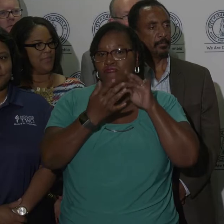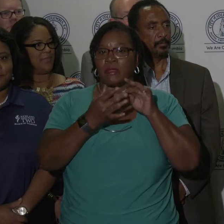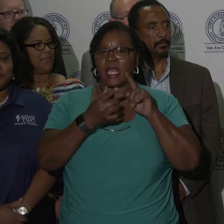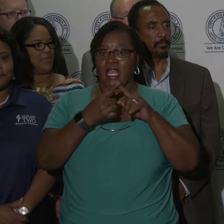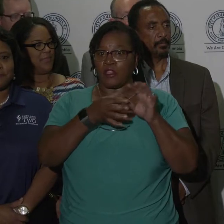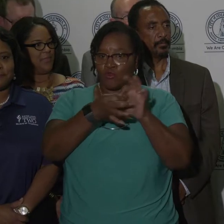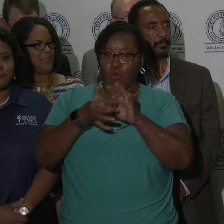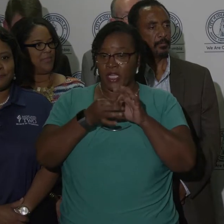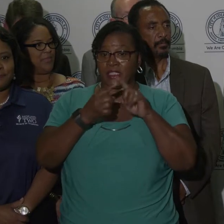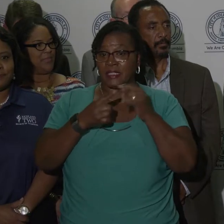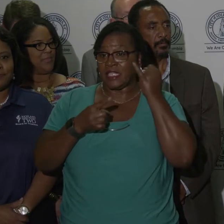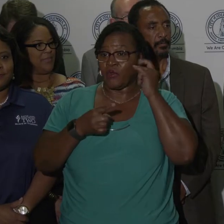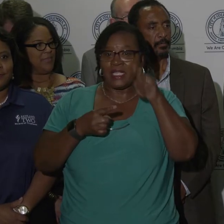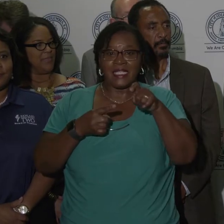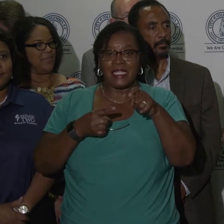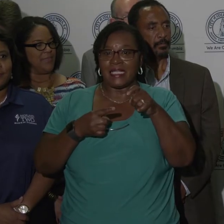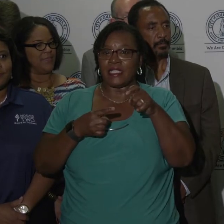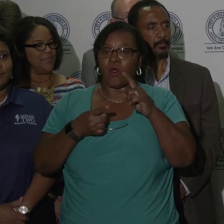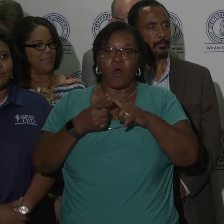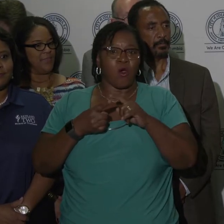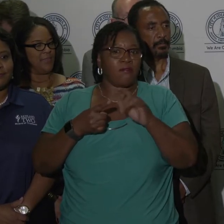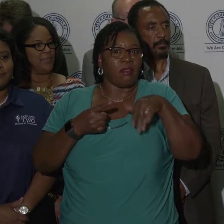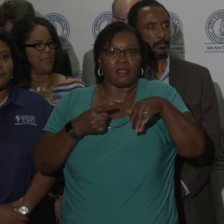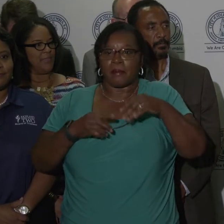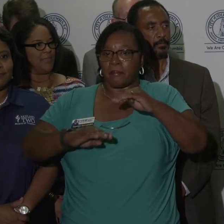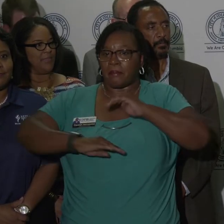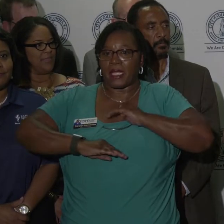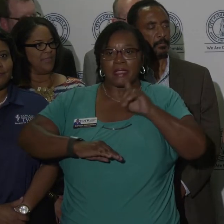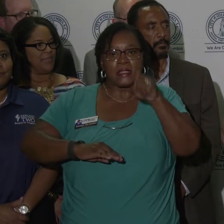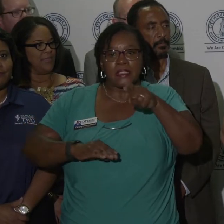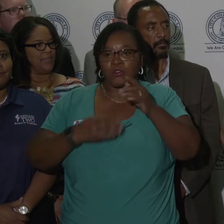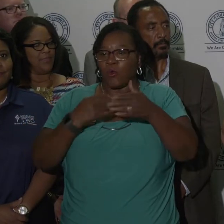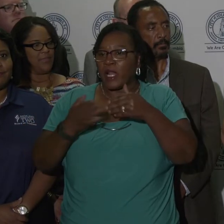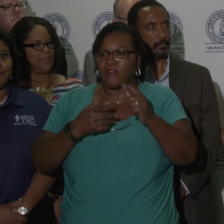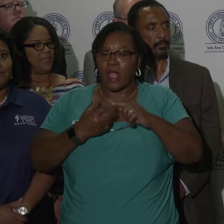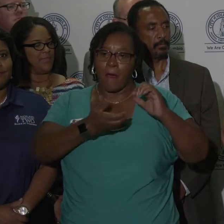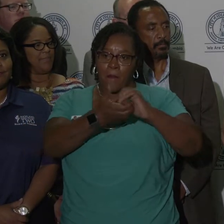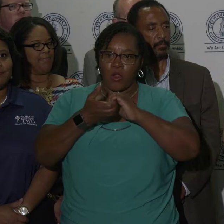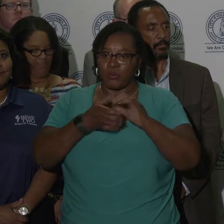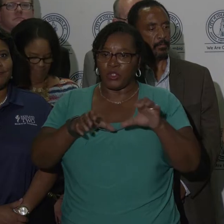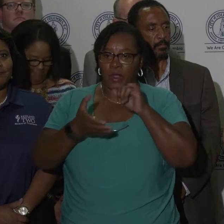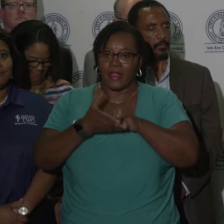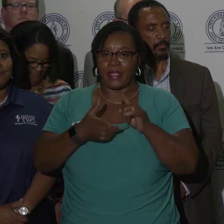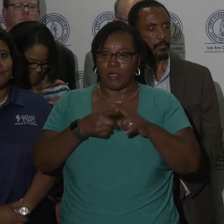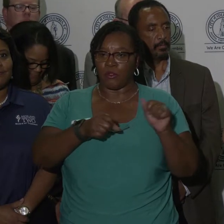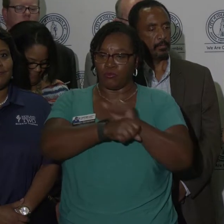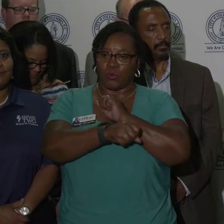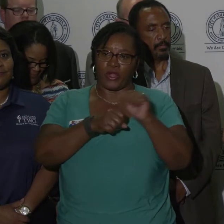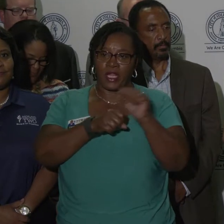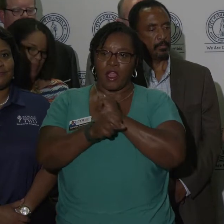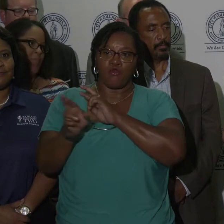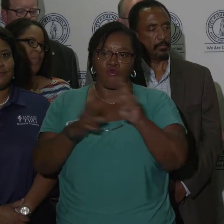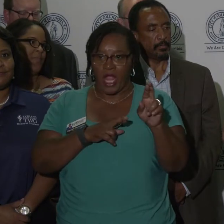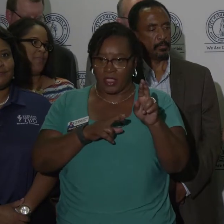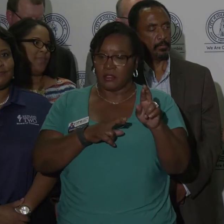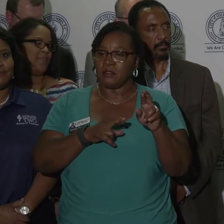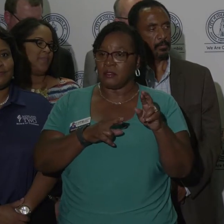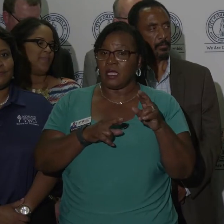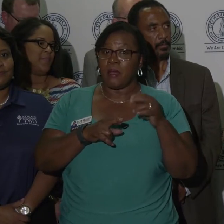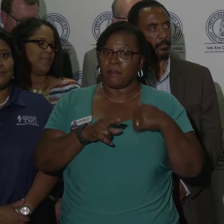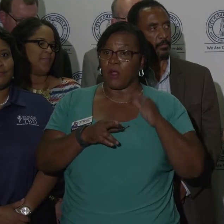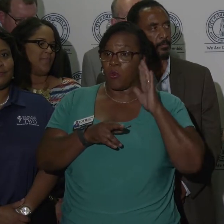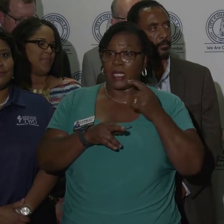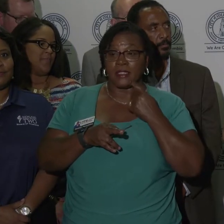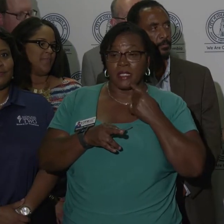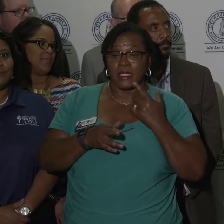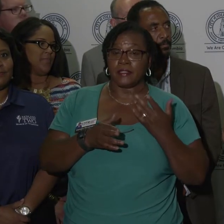If we need, we have any unmet needs or our partners here, we'll be doing that. We'll be working, ready to go. What I would say